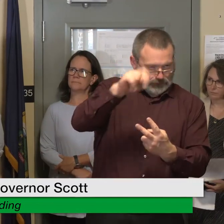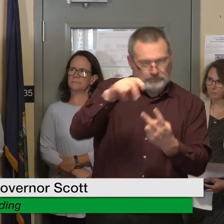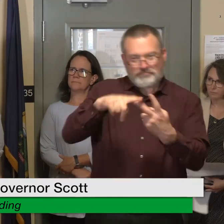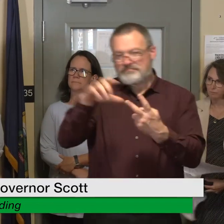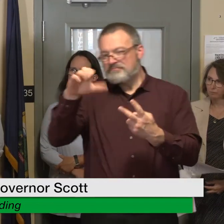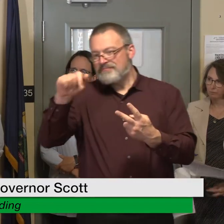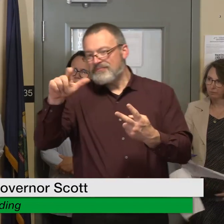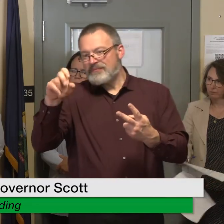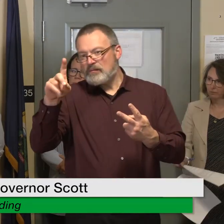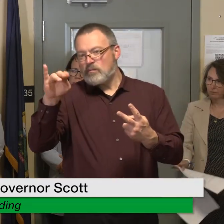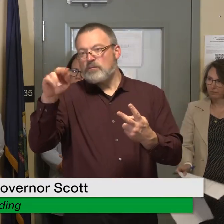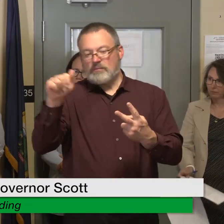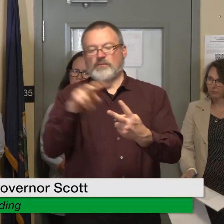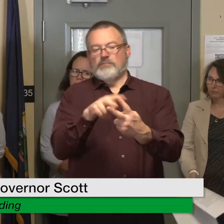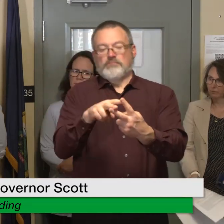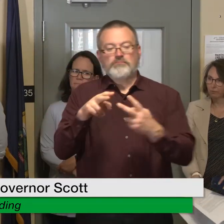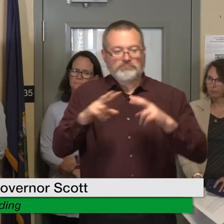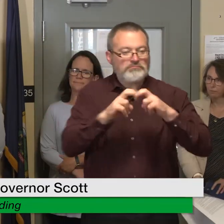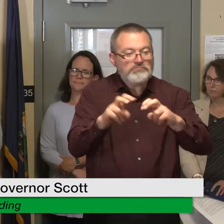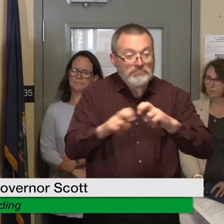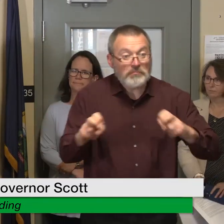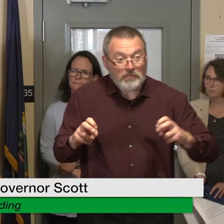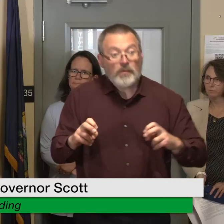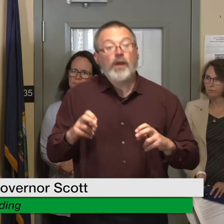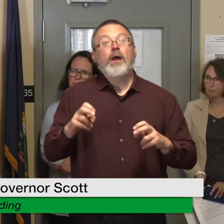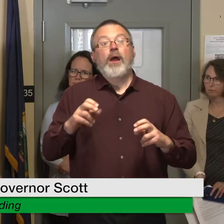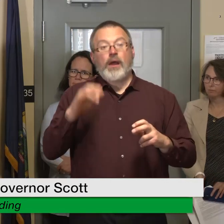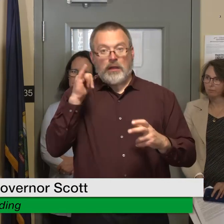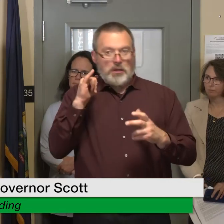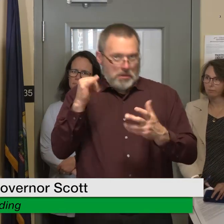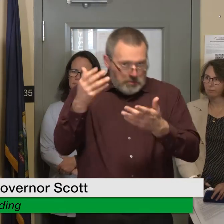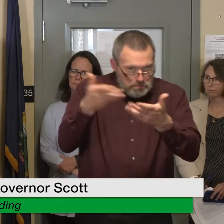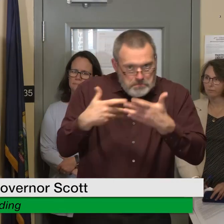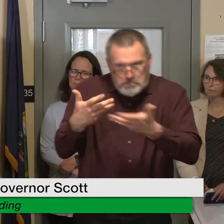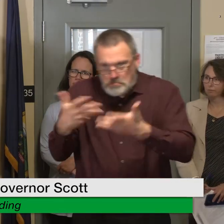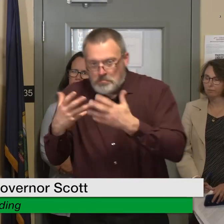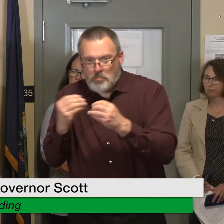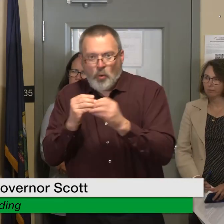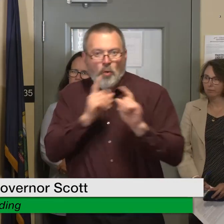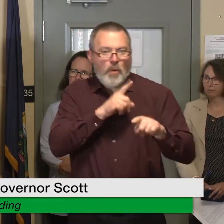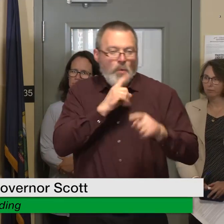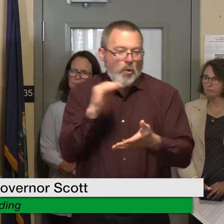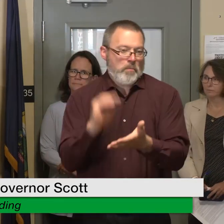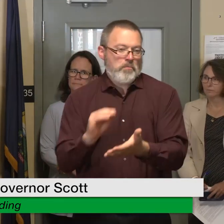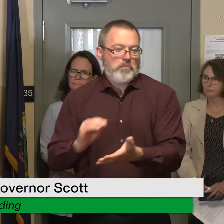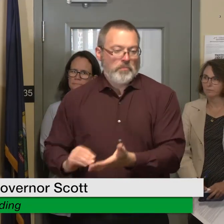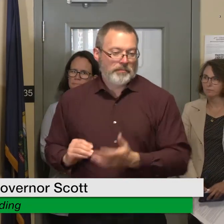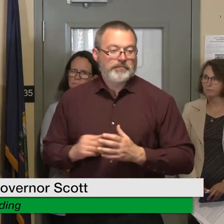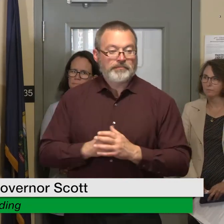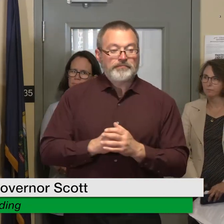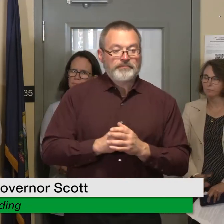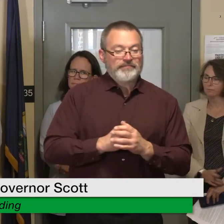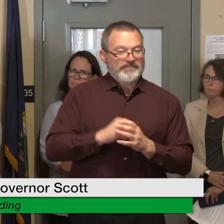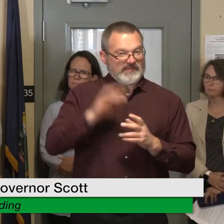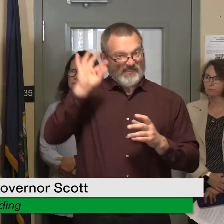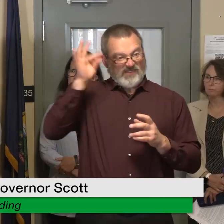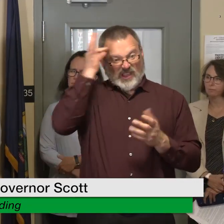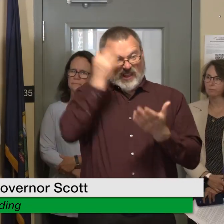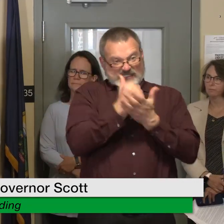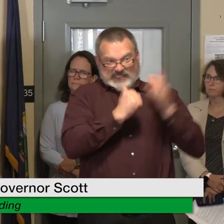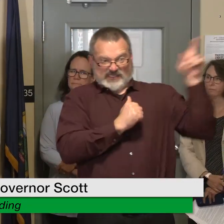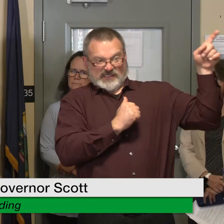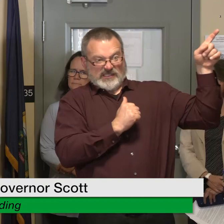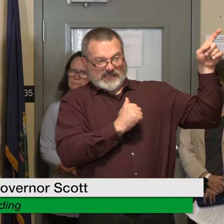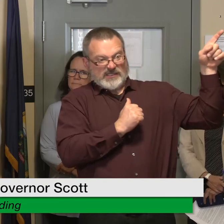more reports come in. The most important step in achieving these thresholds for federal assistance is to clearly